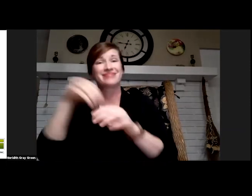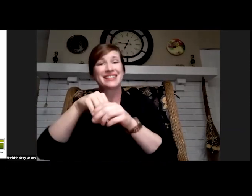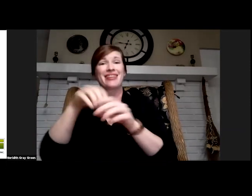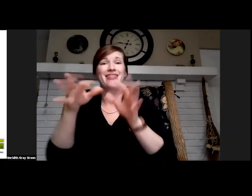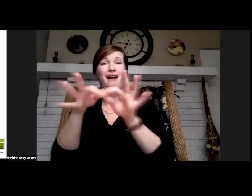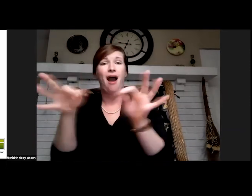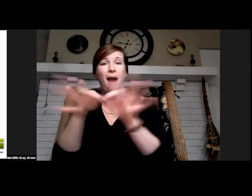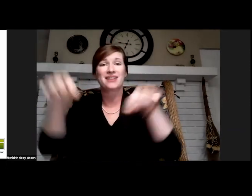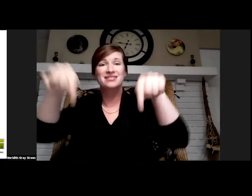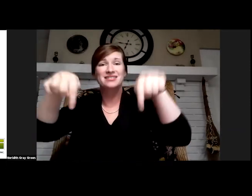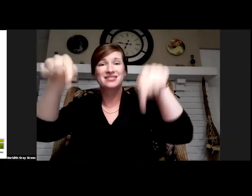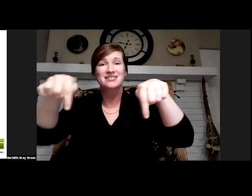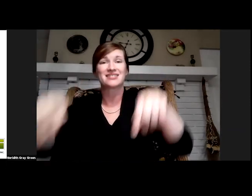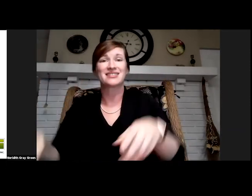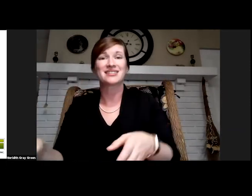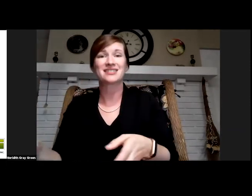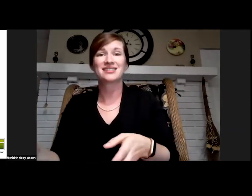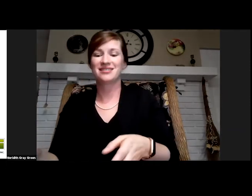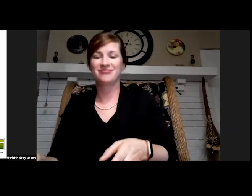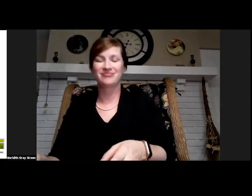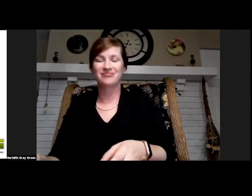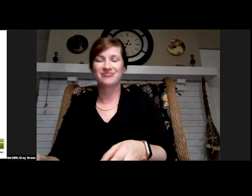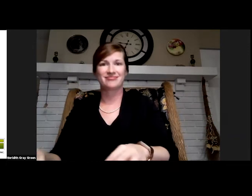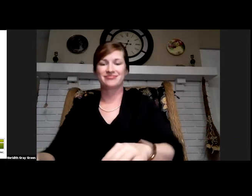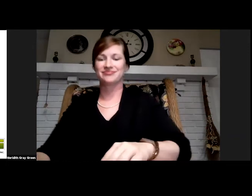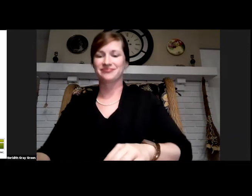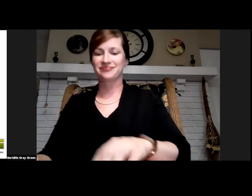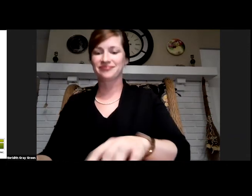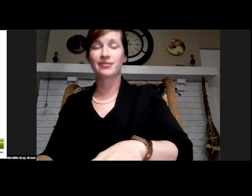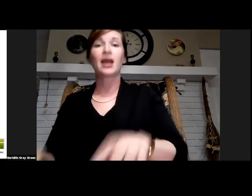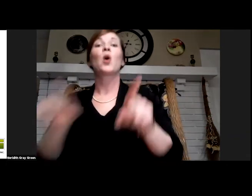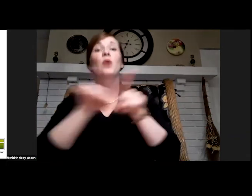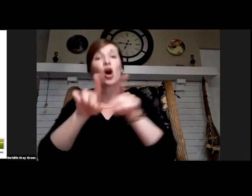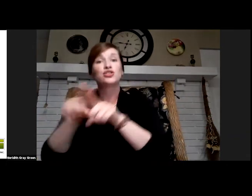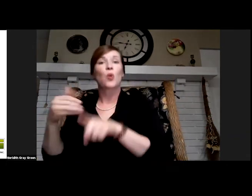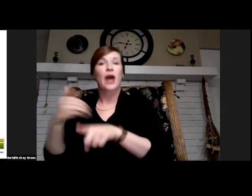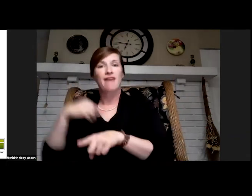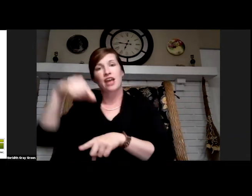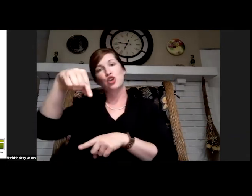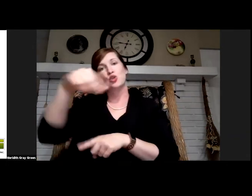reactions throughout this hour via the comment section.